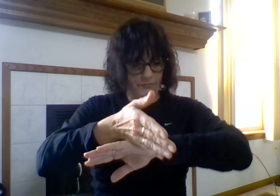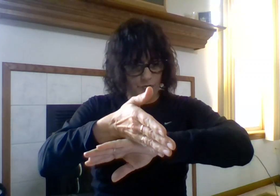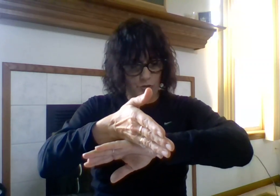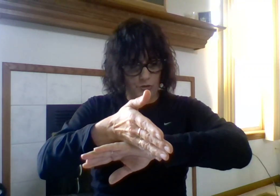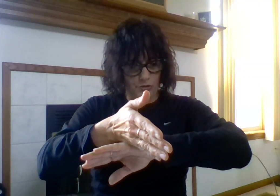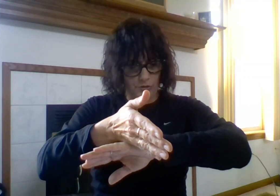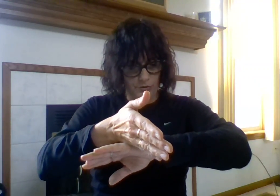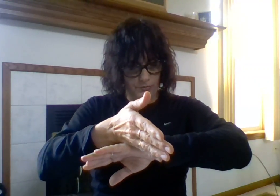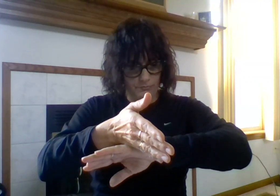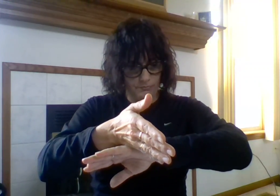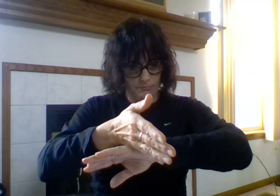after